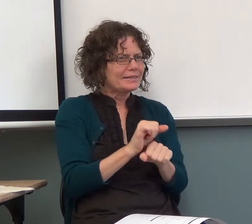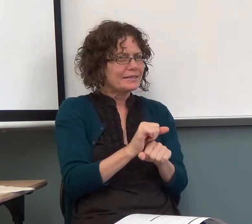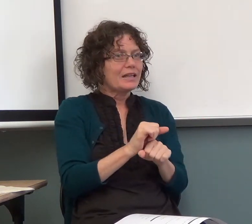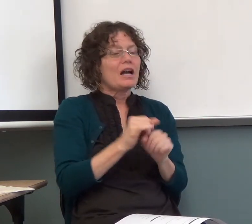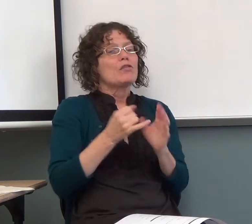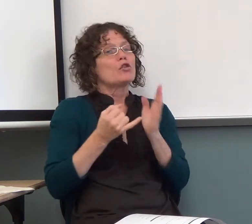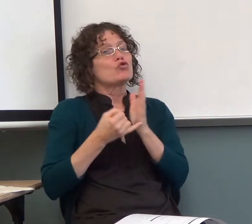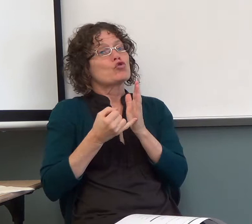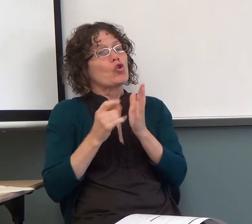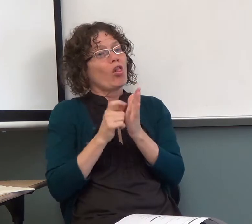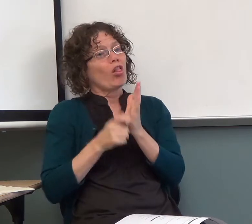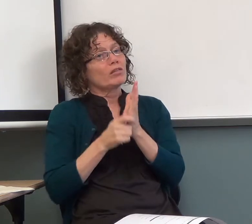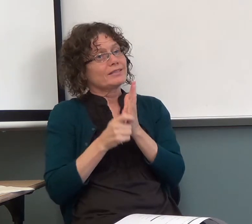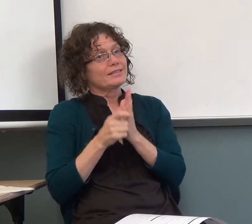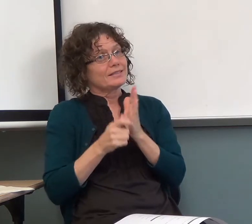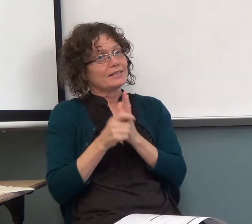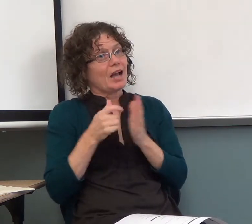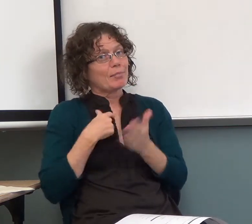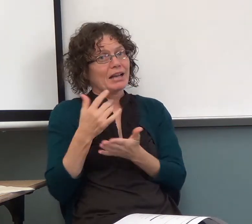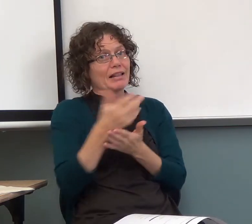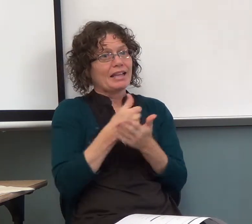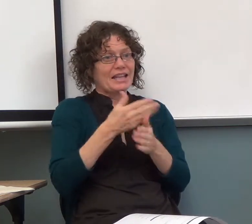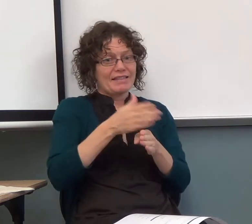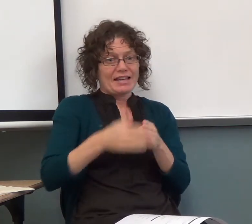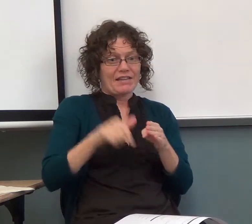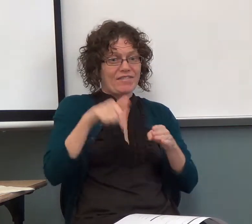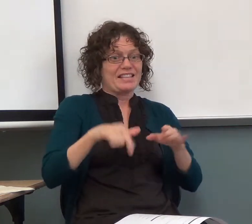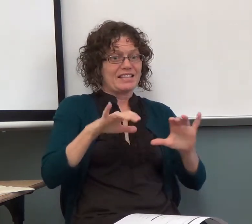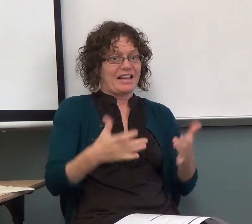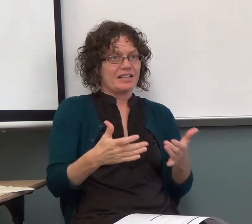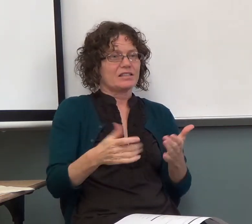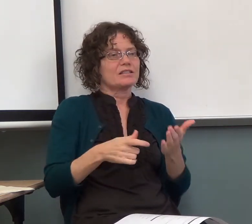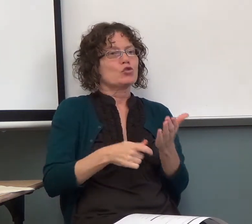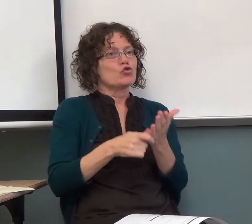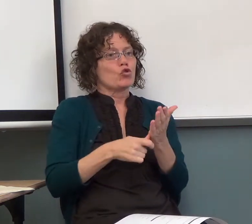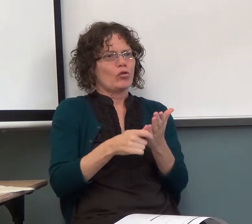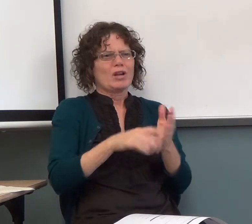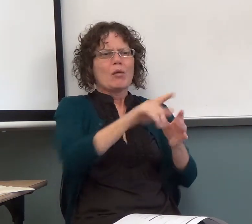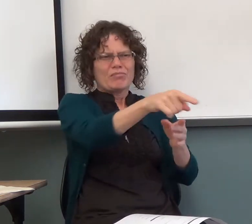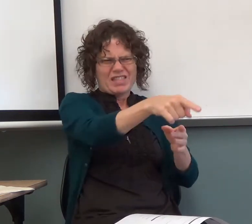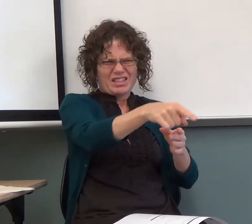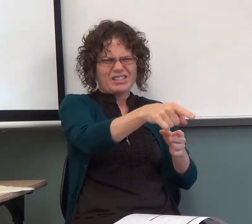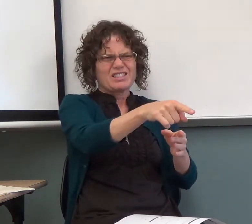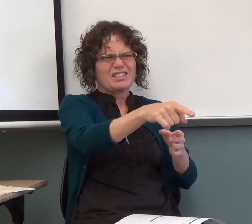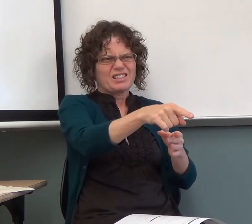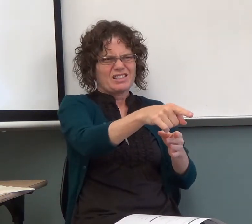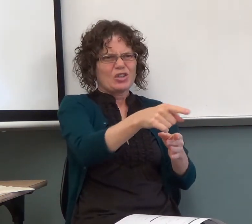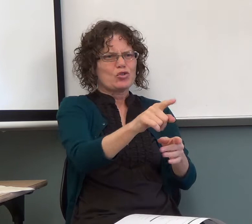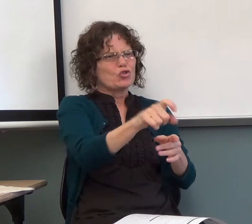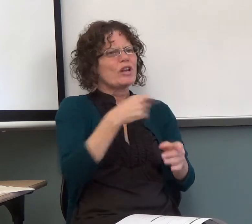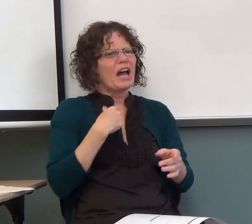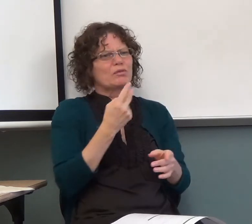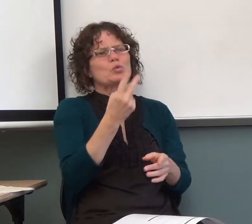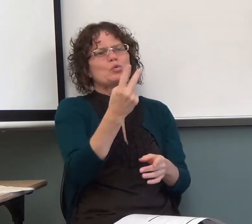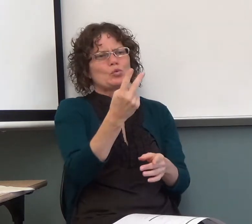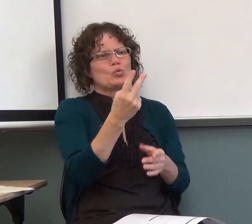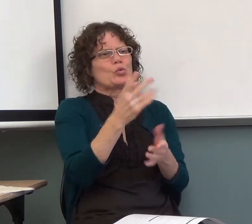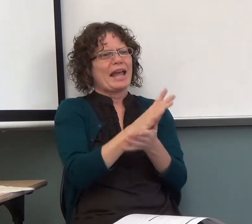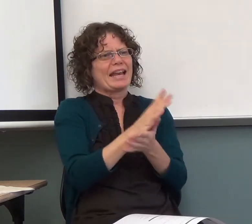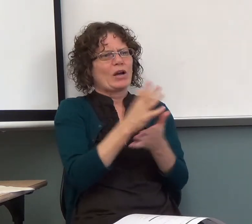this class, okay? I want you to get your journals out. I want you to put that away with the other 2. You should have 2 handouts already. You should have one that looks